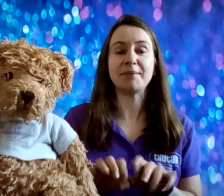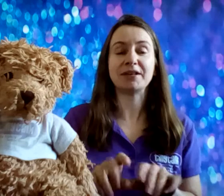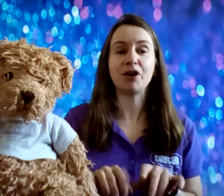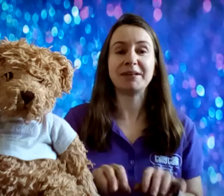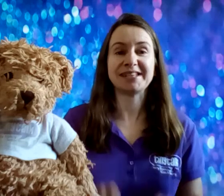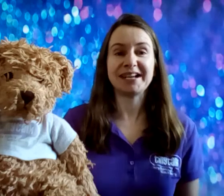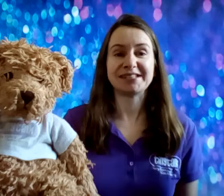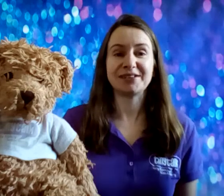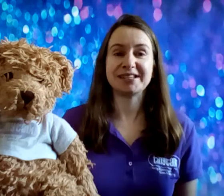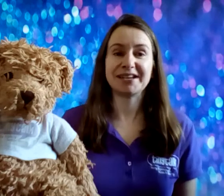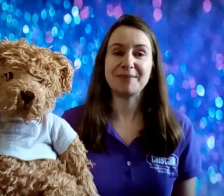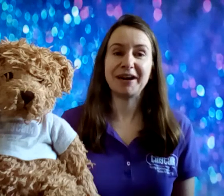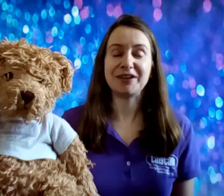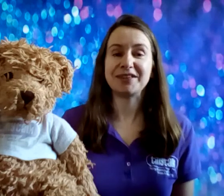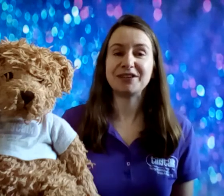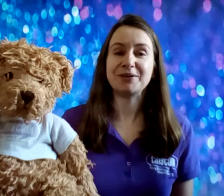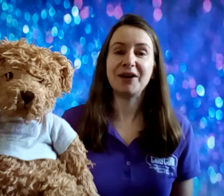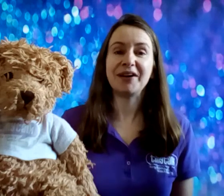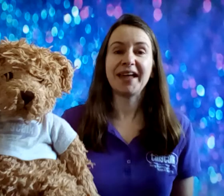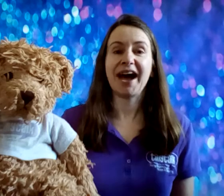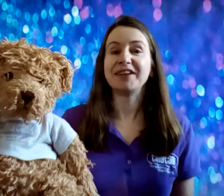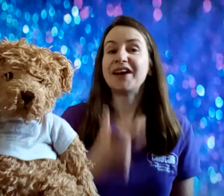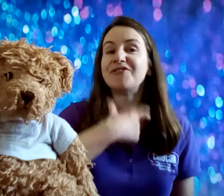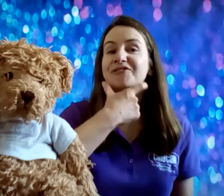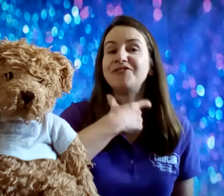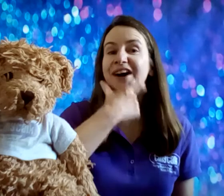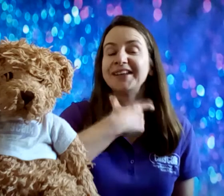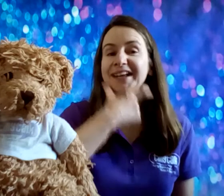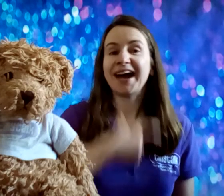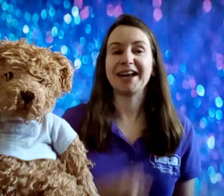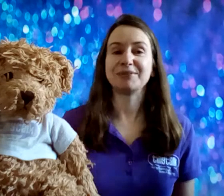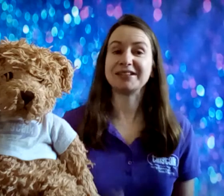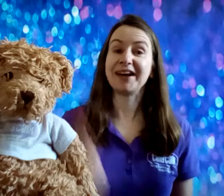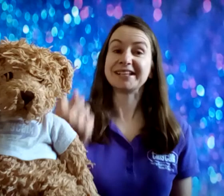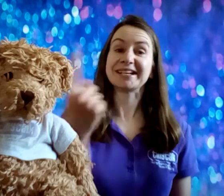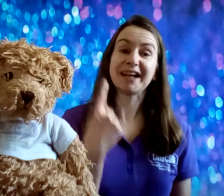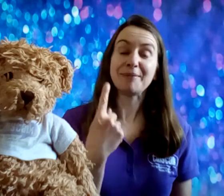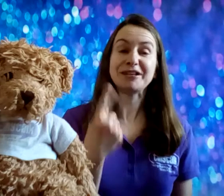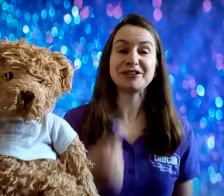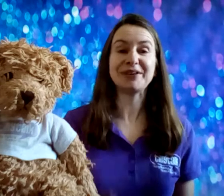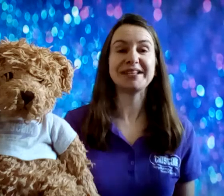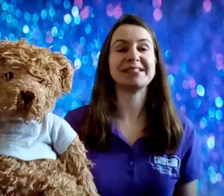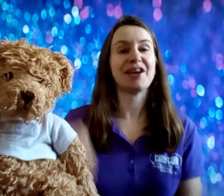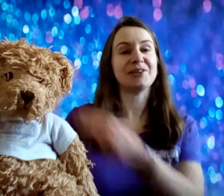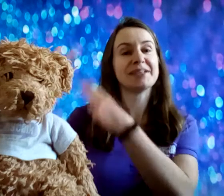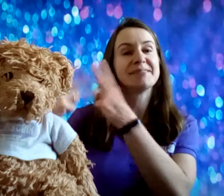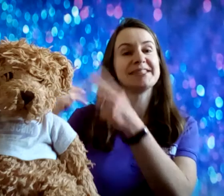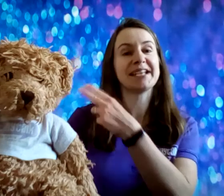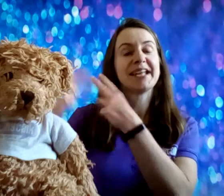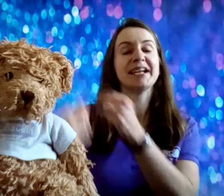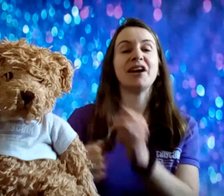name in the comments so that I know that you are having fun and would like to come and join us for some singing, for